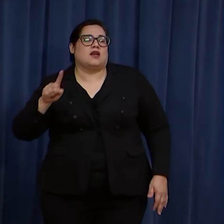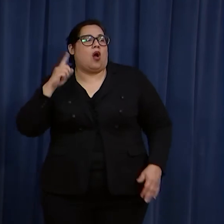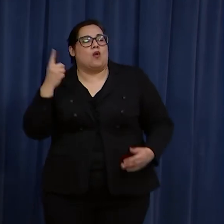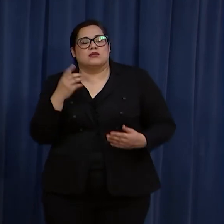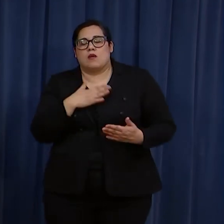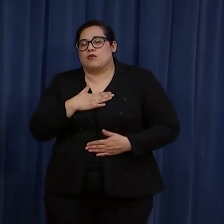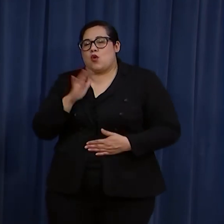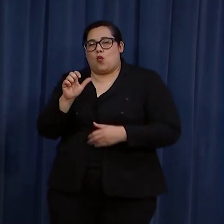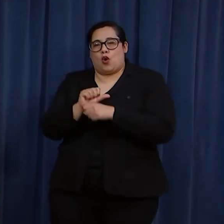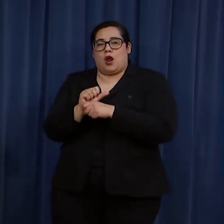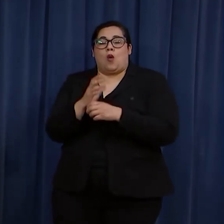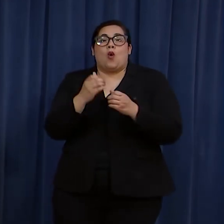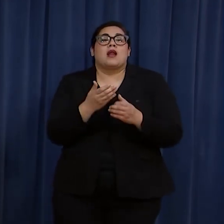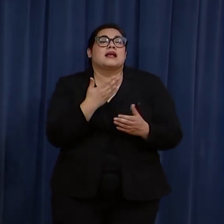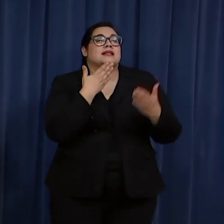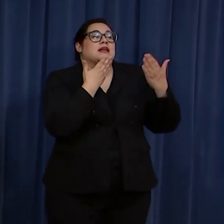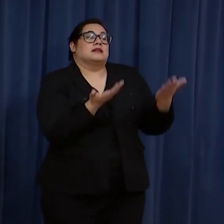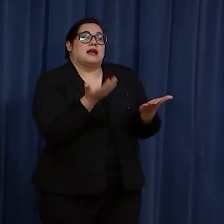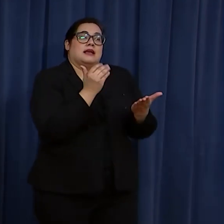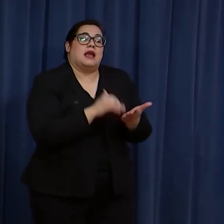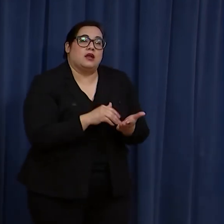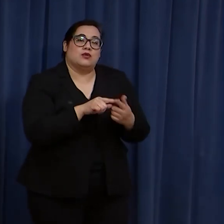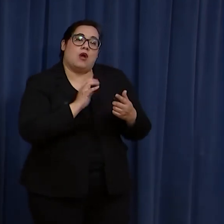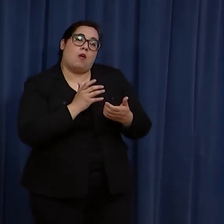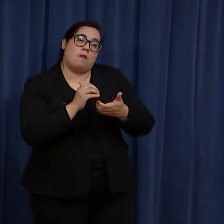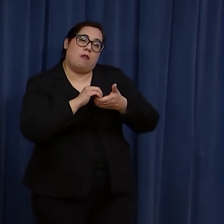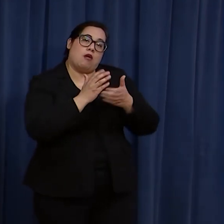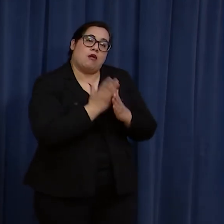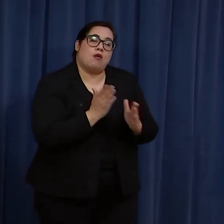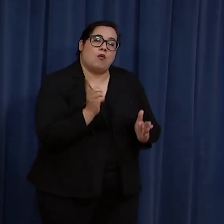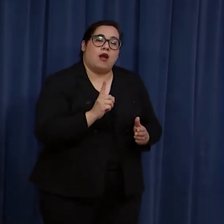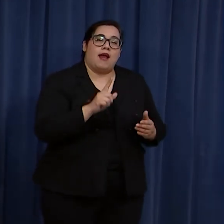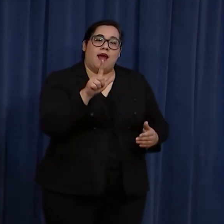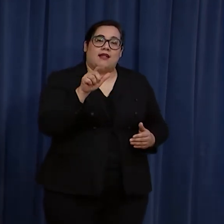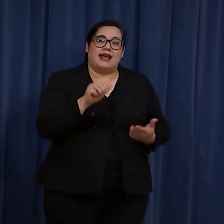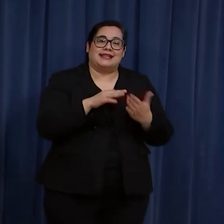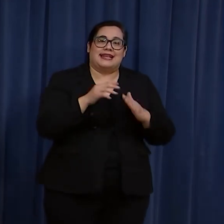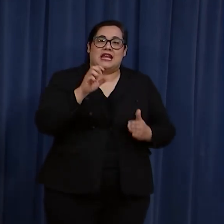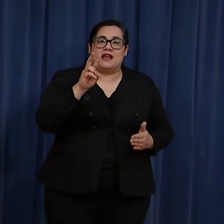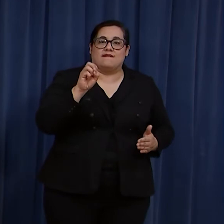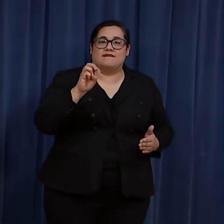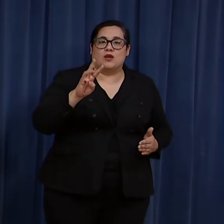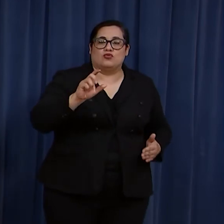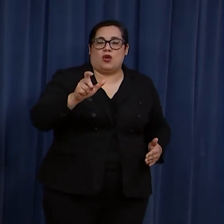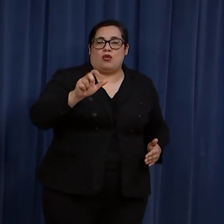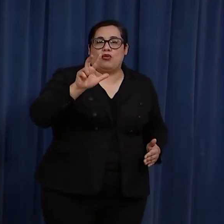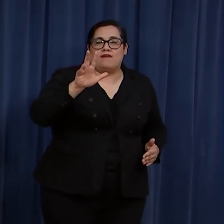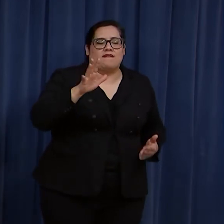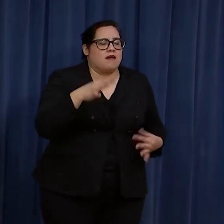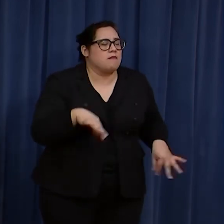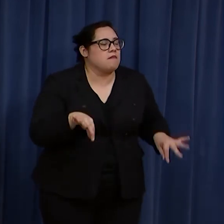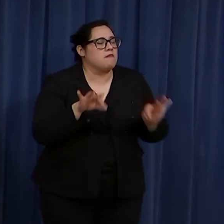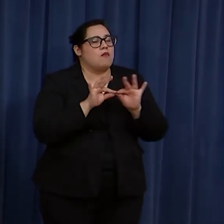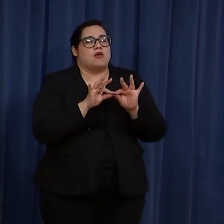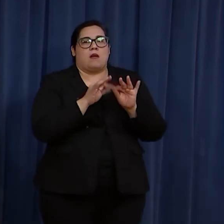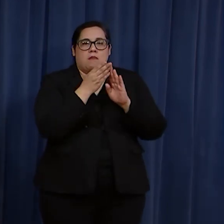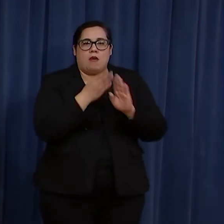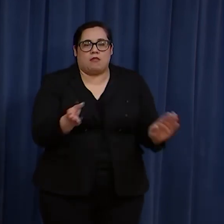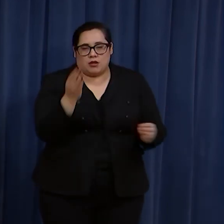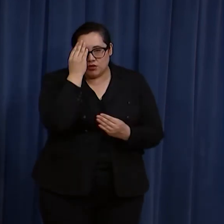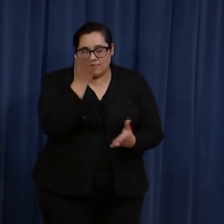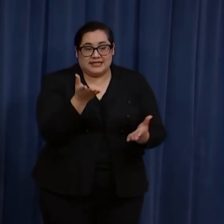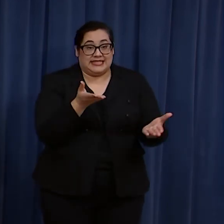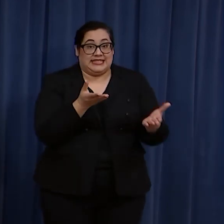much. I want to extend thanks again to our partners at LA Cityview, Channel 35, for conveying this very important public